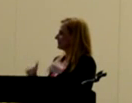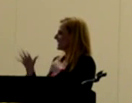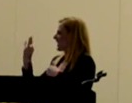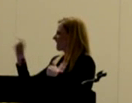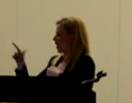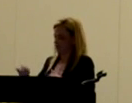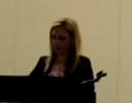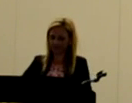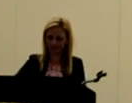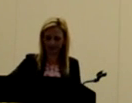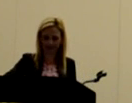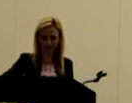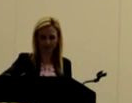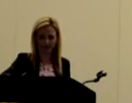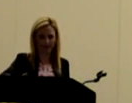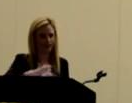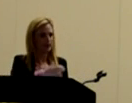and I felt like I was living in a fog.